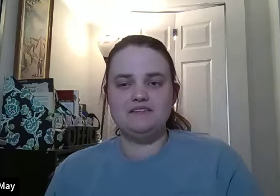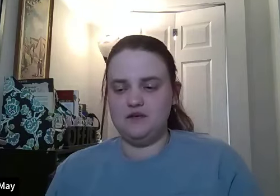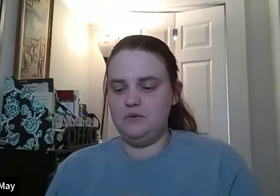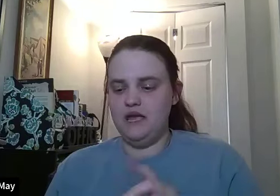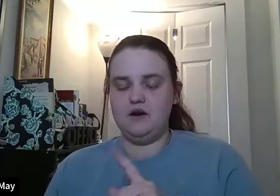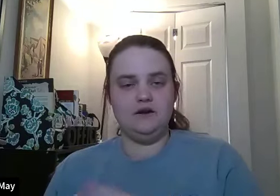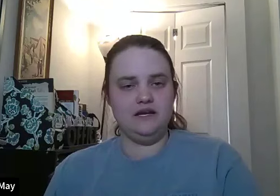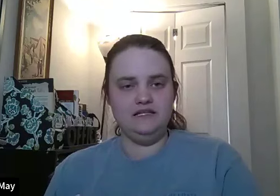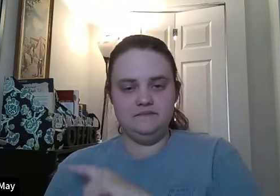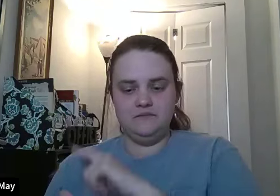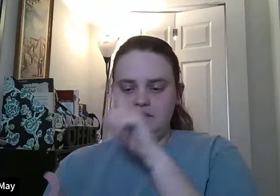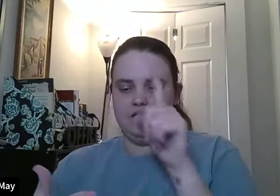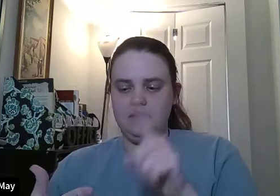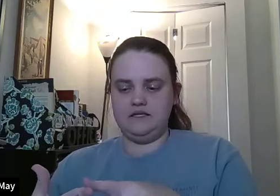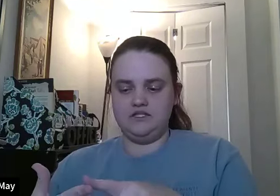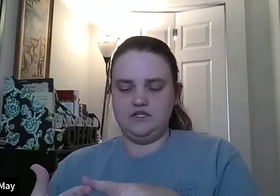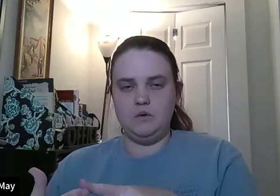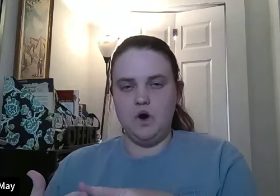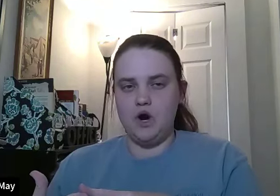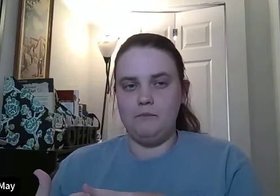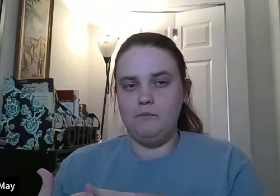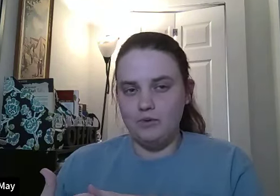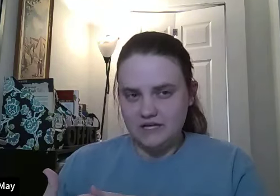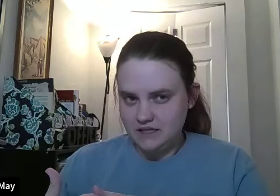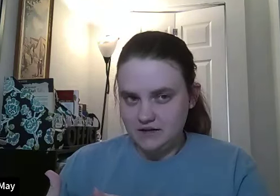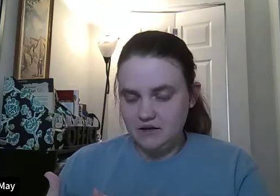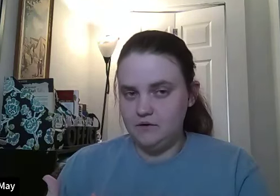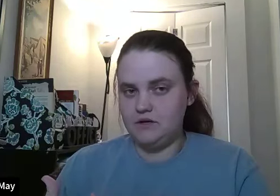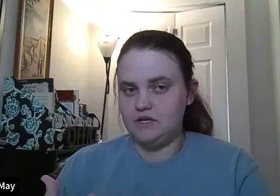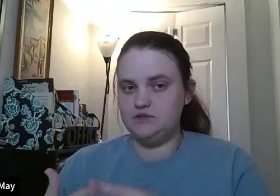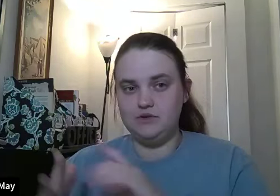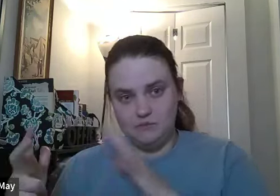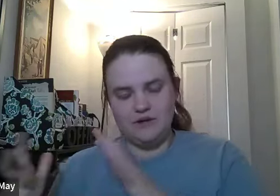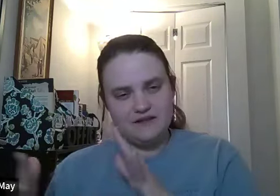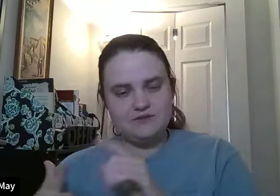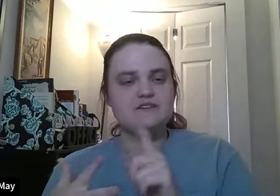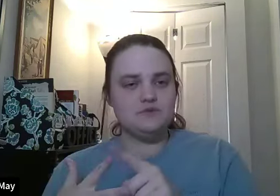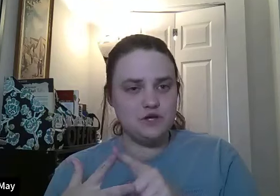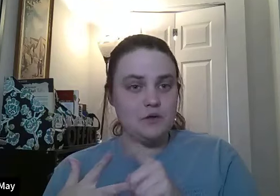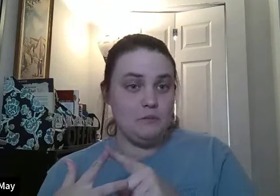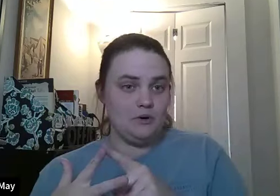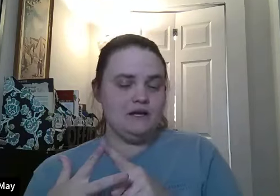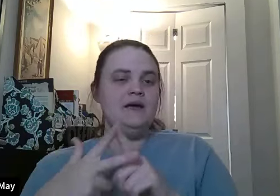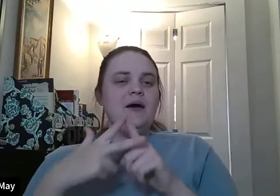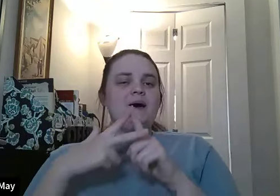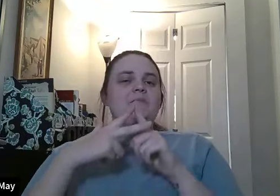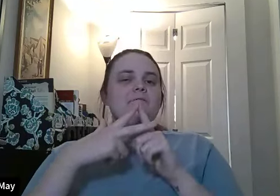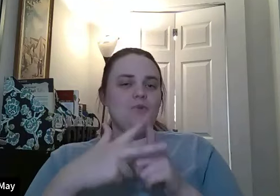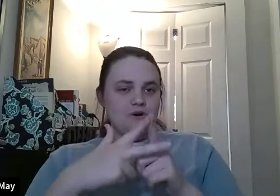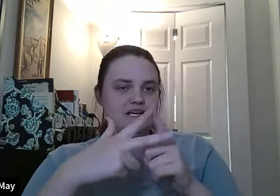So we had our night. Let's do our morning. If you were going to do good morning, that sort of thing. So we'll start with our morning. Morning is